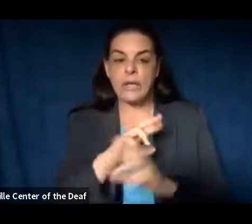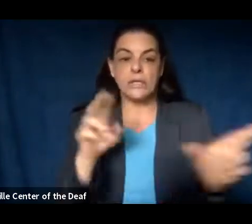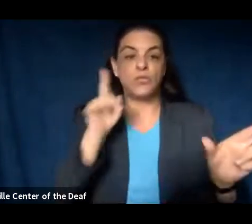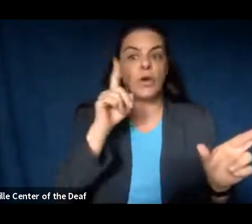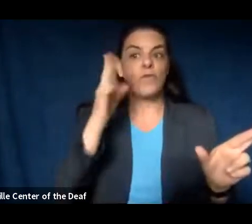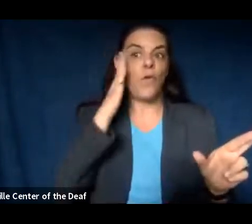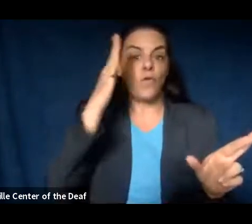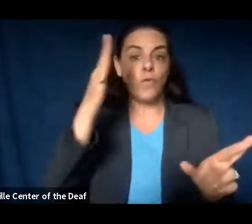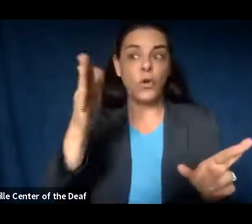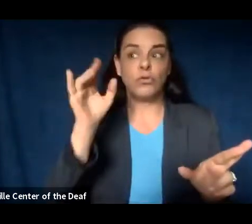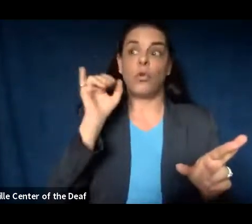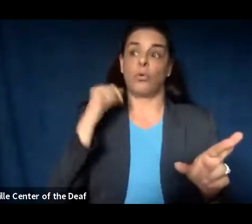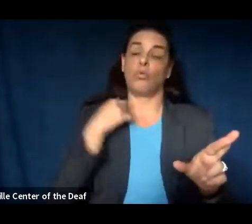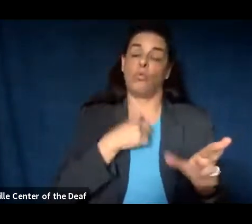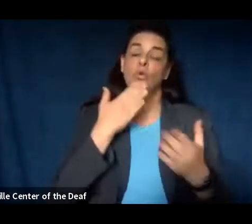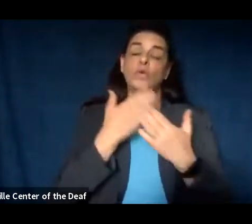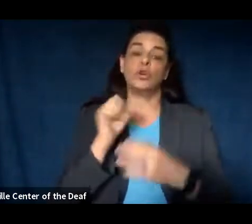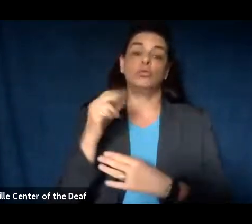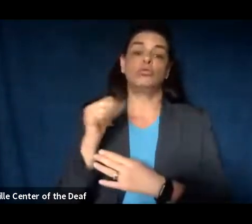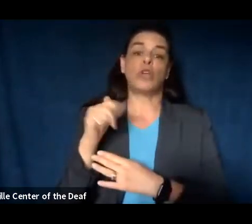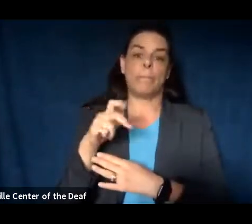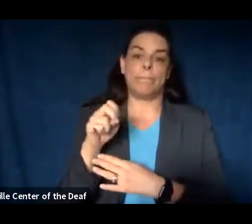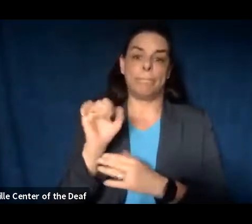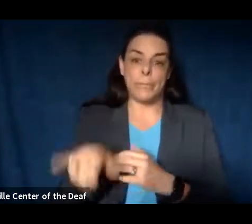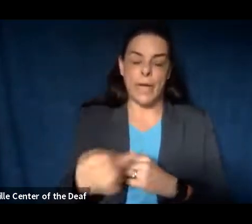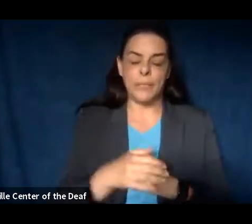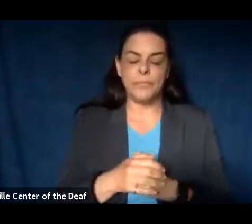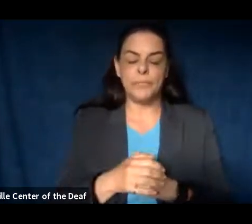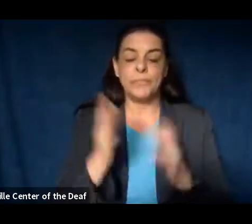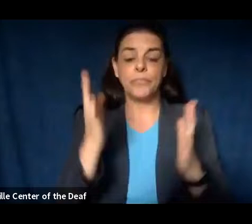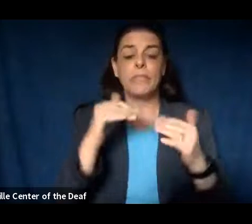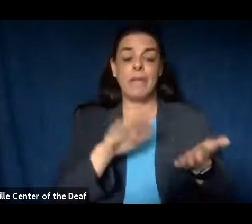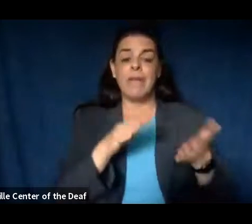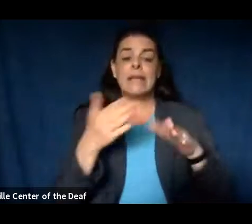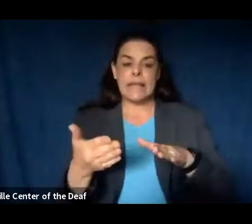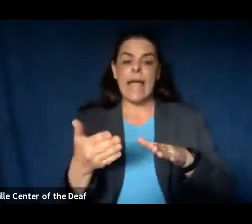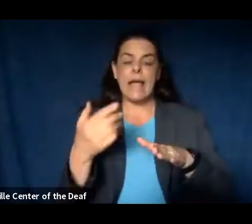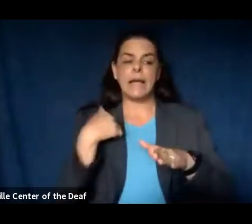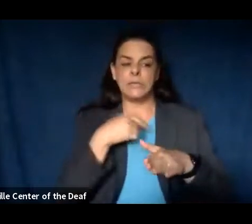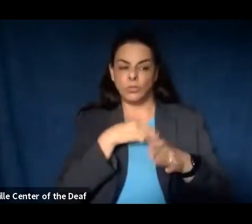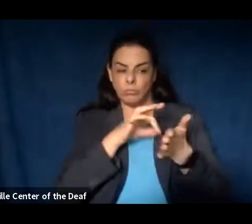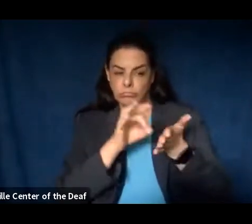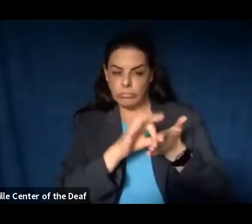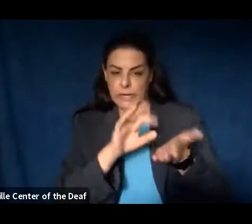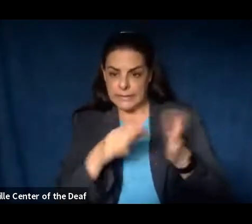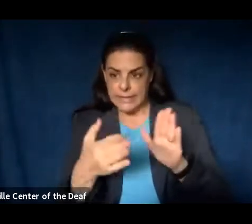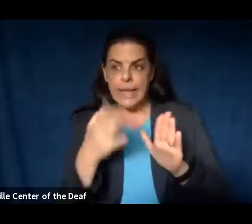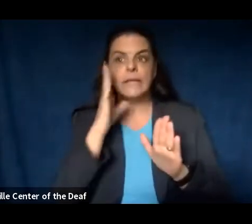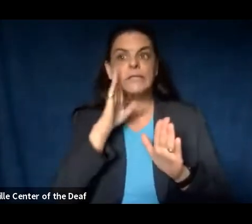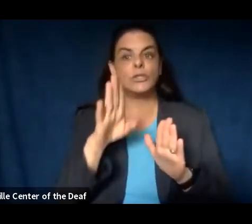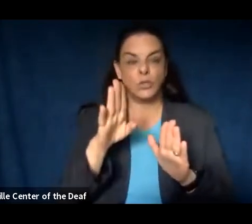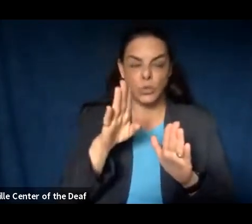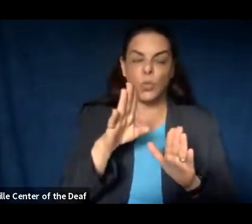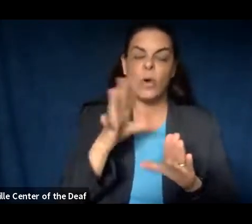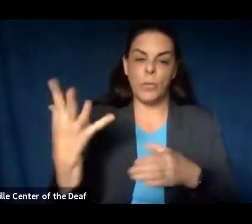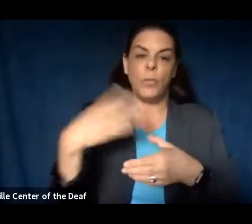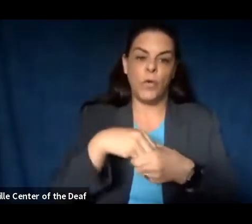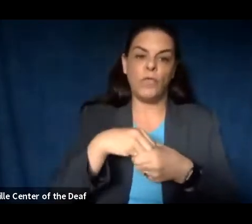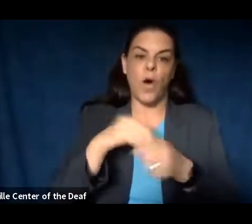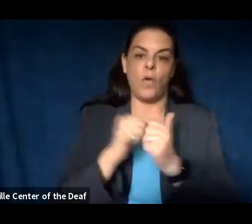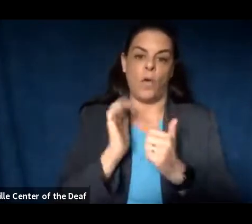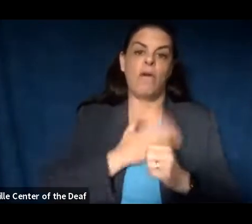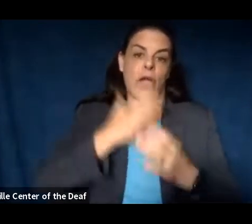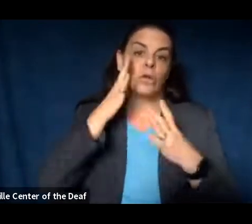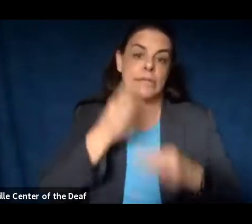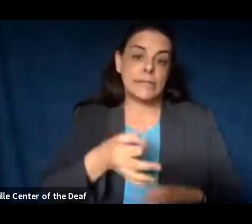good position there. Deaths will play a role in that, that we'll be looking at moving forward. And